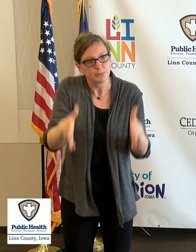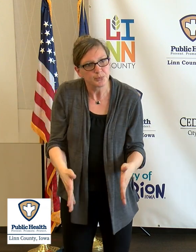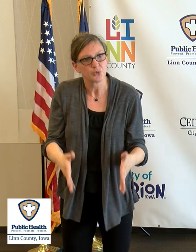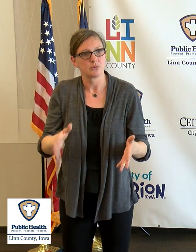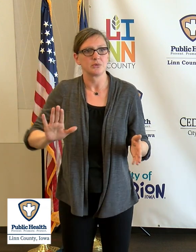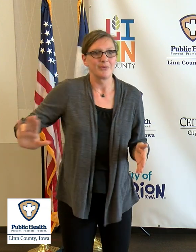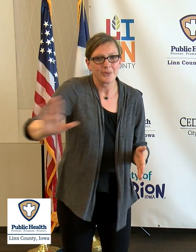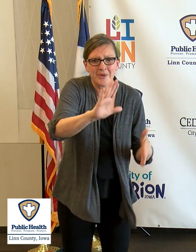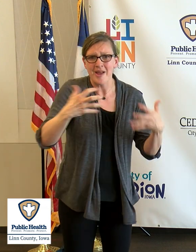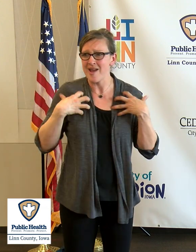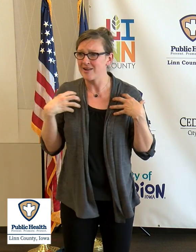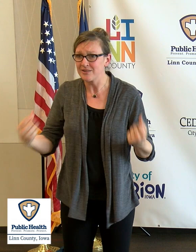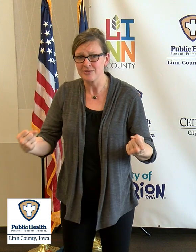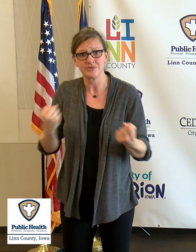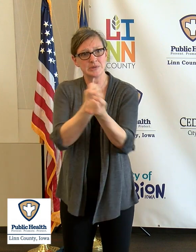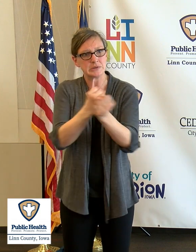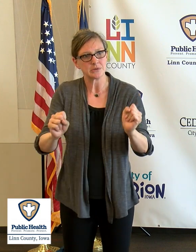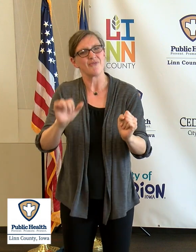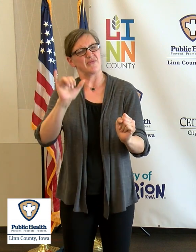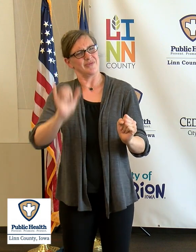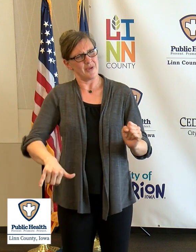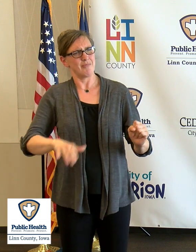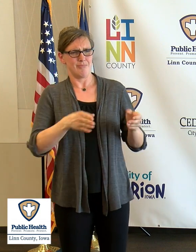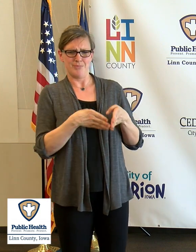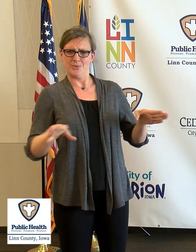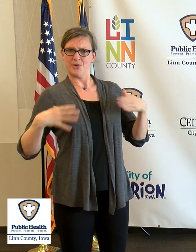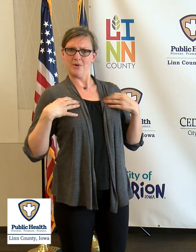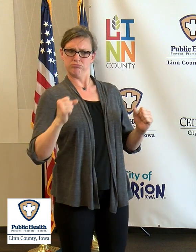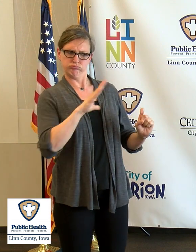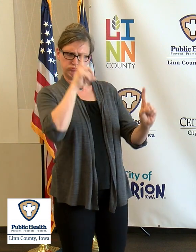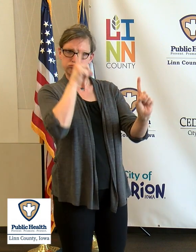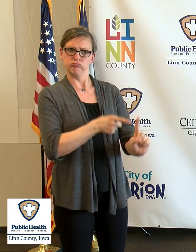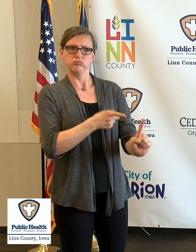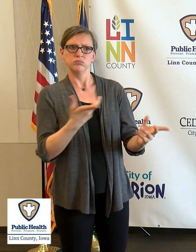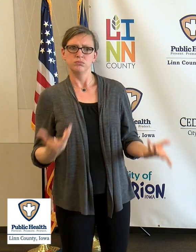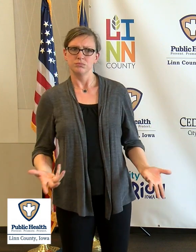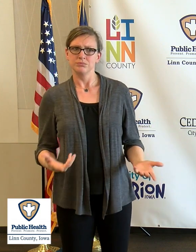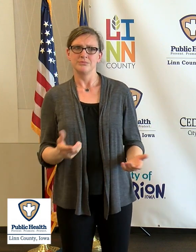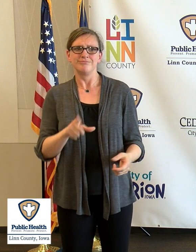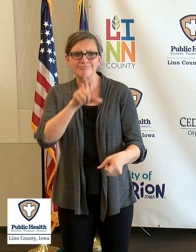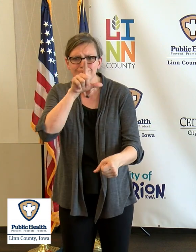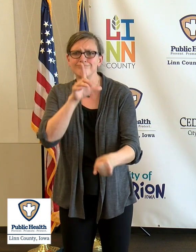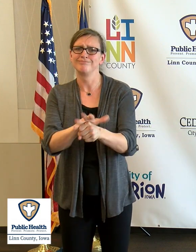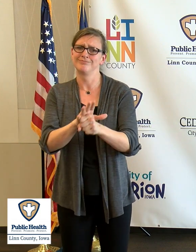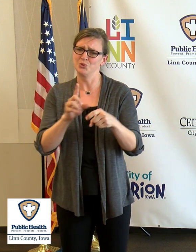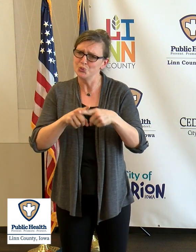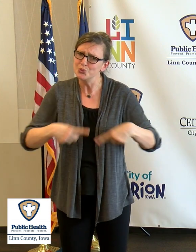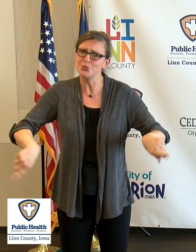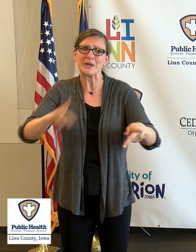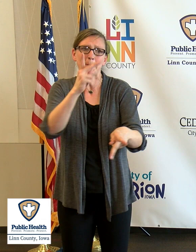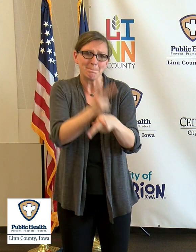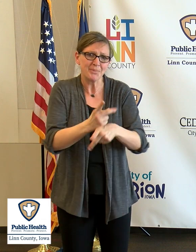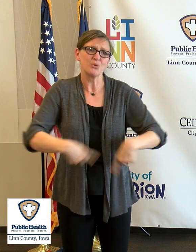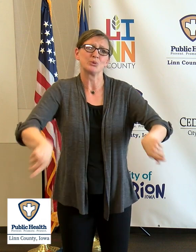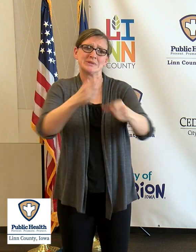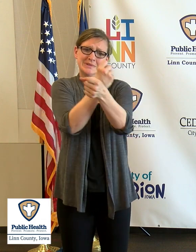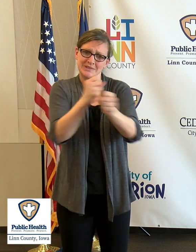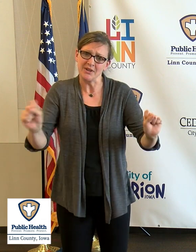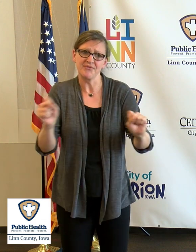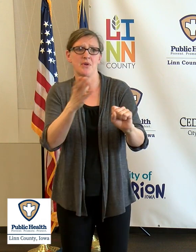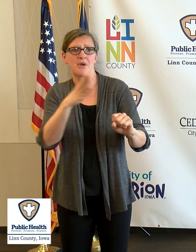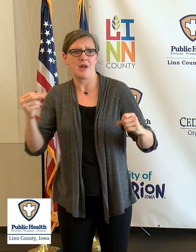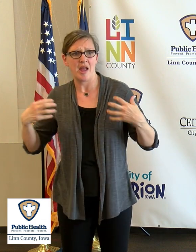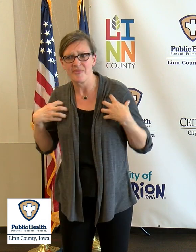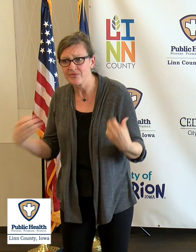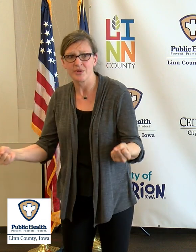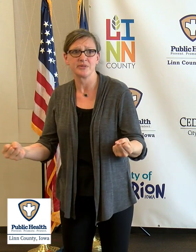concern. We are passionate and dedicated to the work we do. Although we may be silent partners that you do not